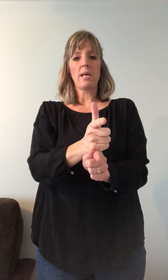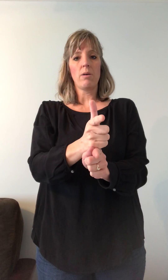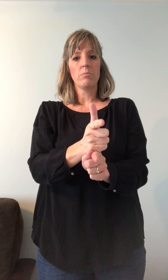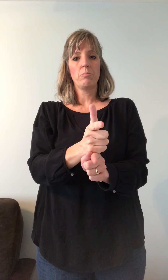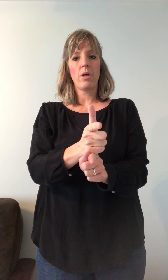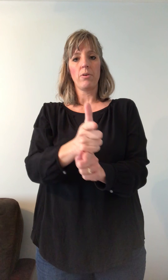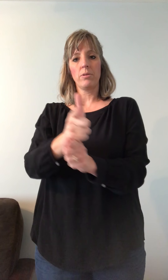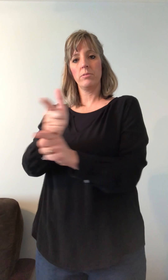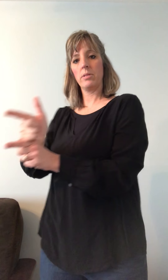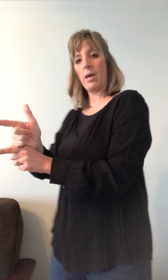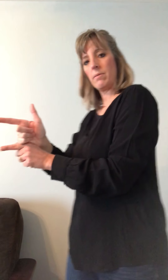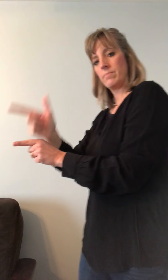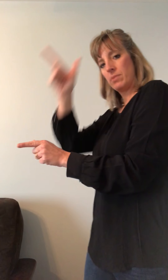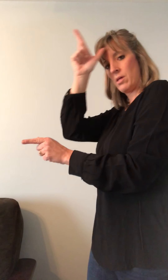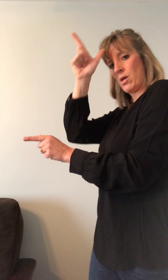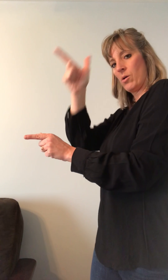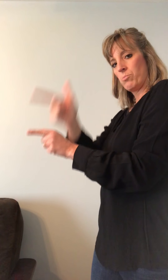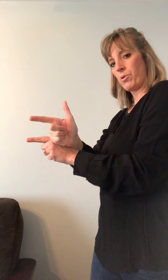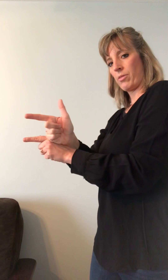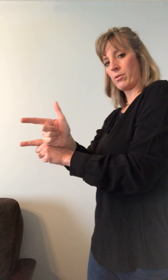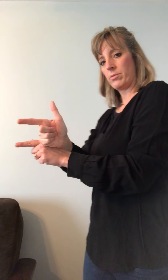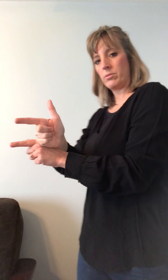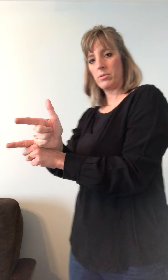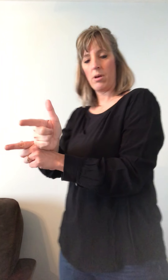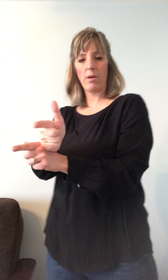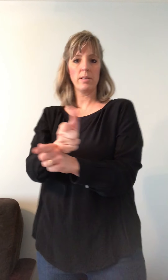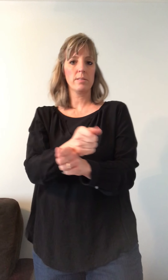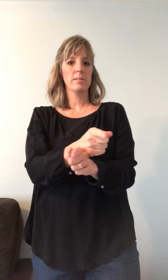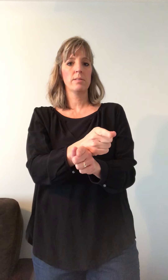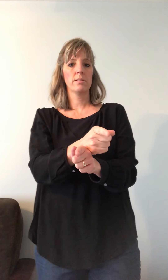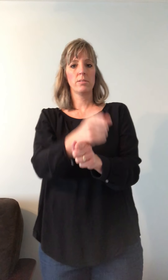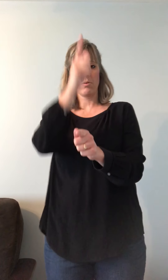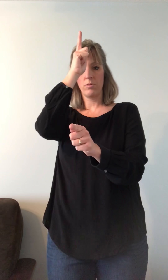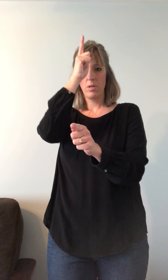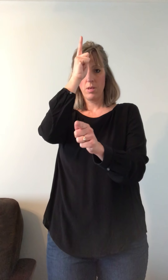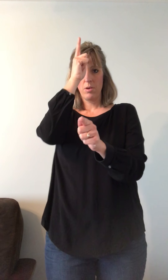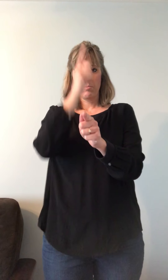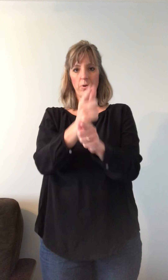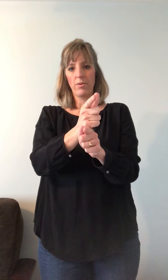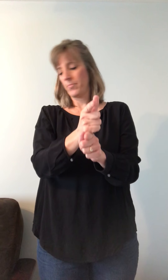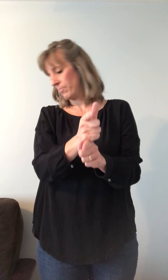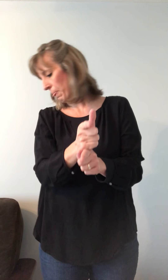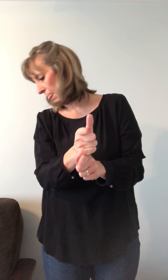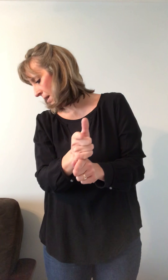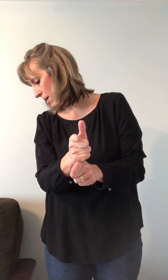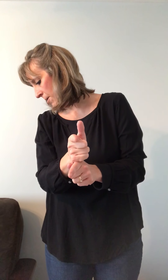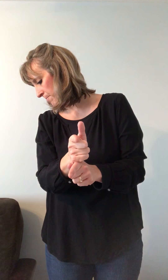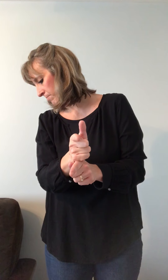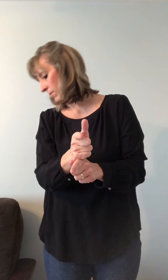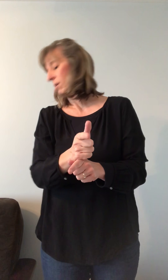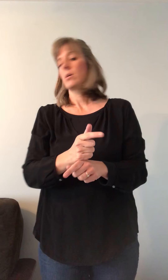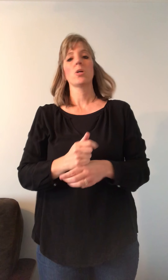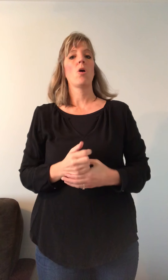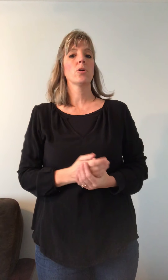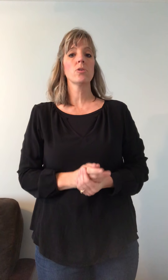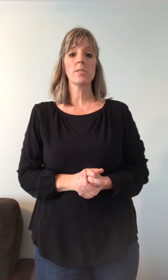down. Brother, okay? Brother, all right? So, brother. All the girl